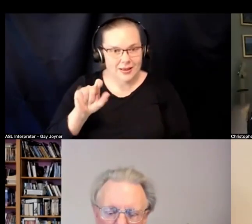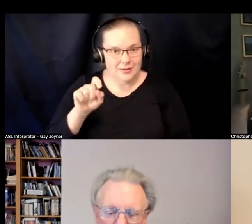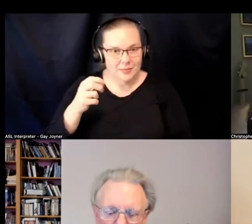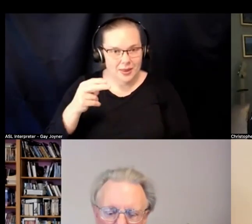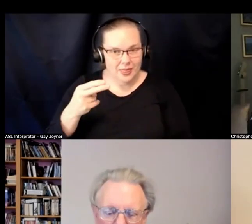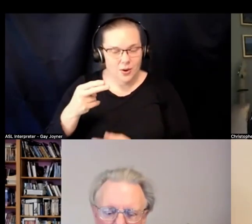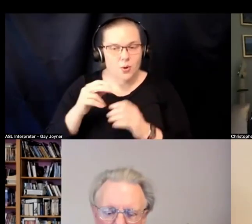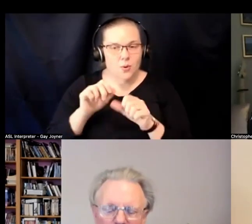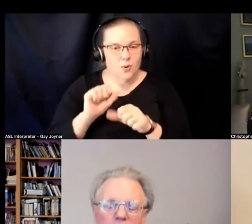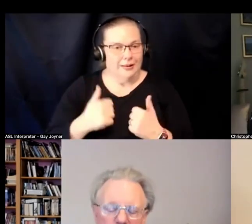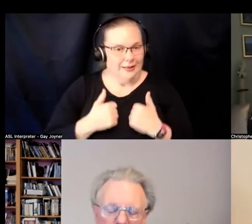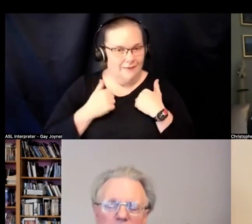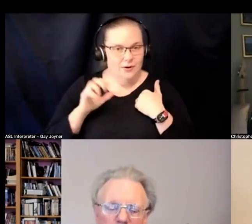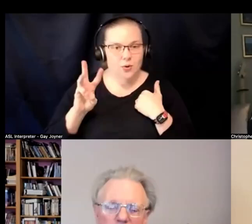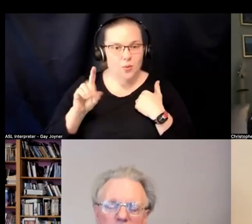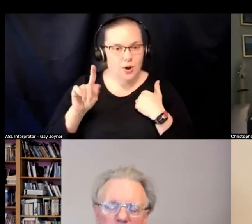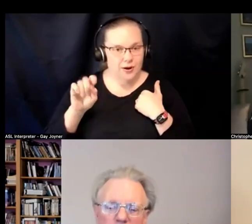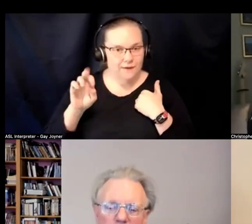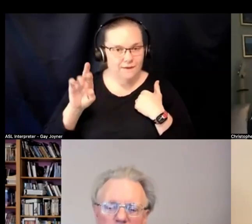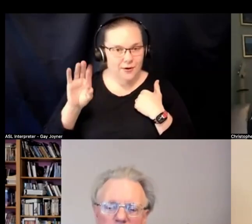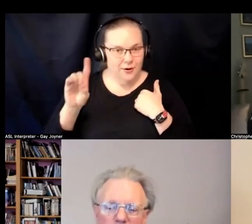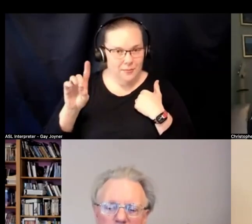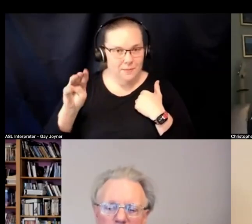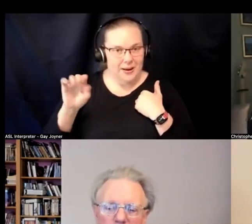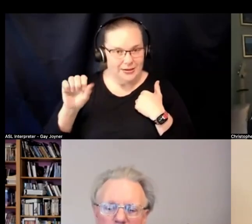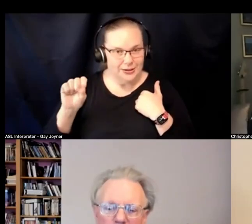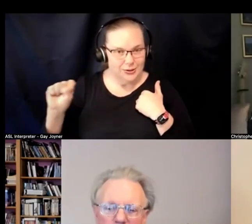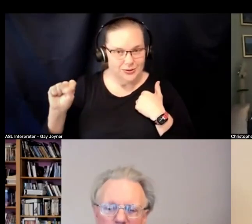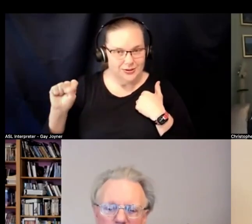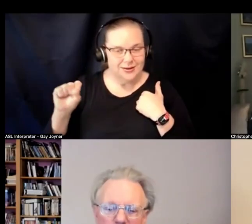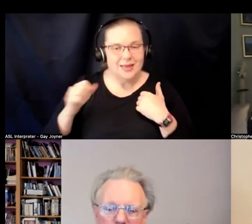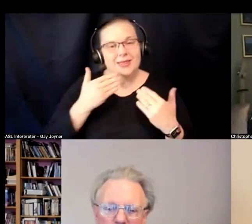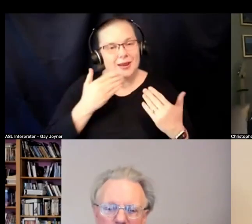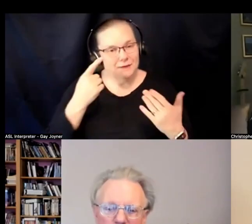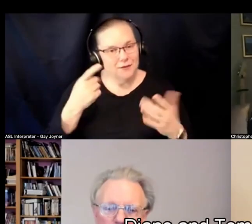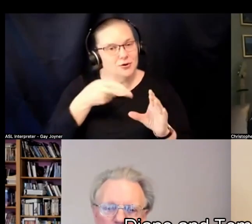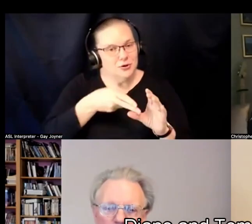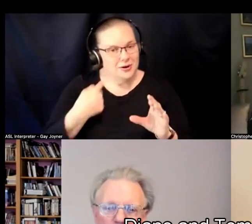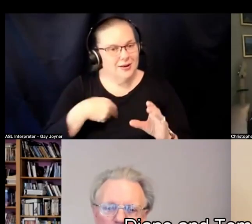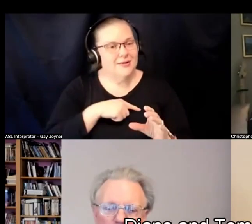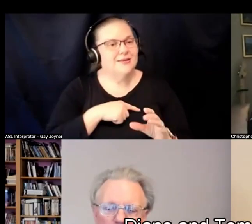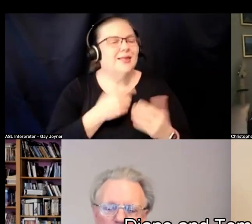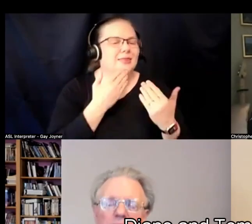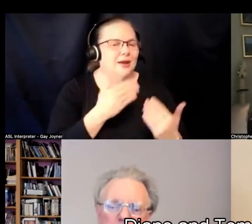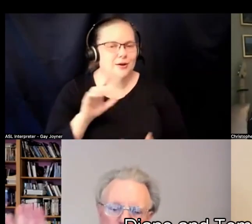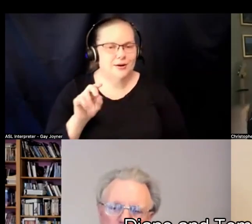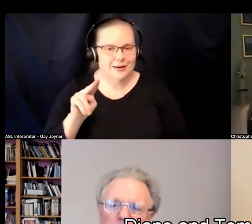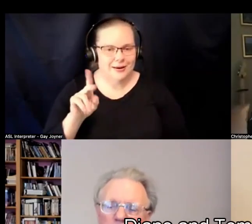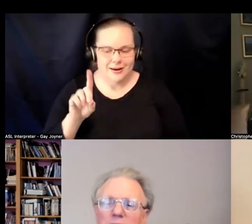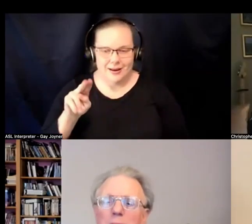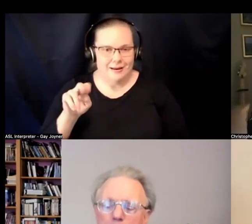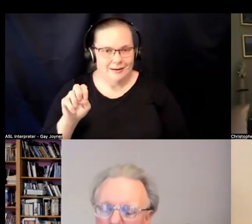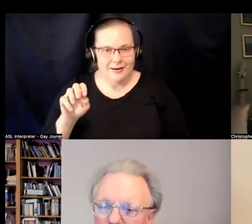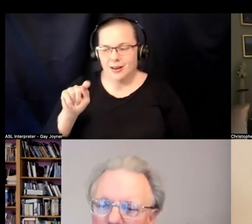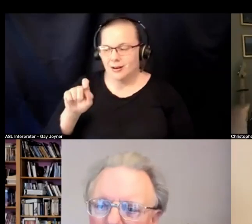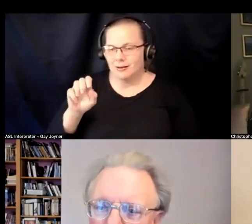so glad you're with us today. Thank you for joining us. Diane, thank you for having me. Diane and Tom and Gay, thank you for having